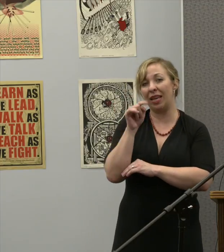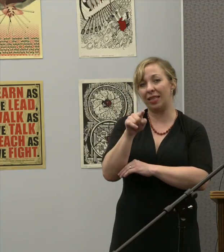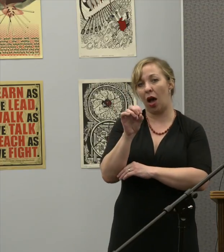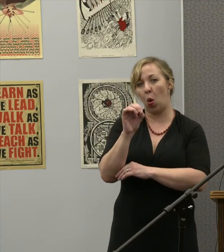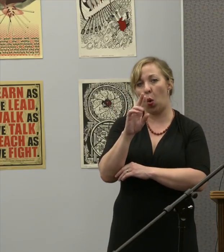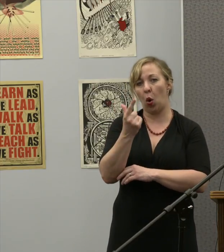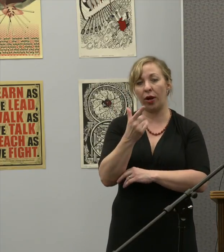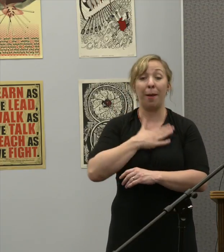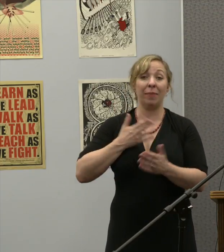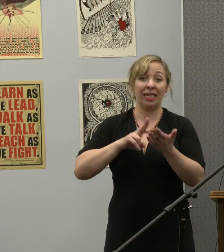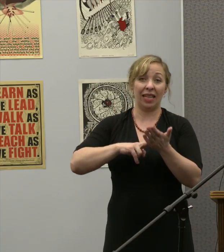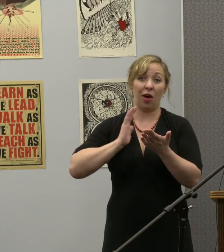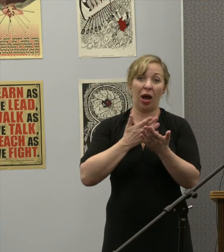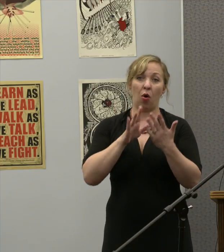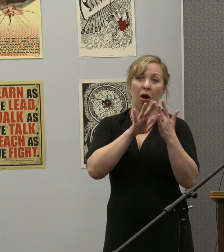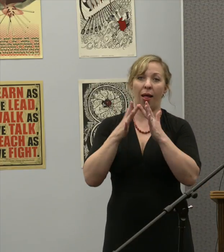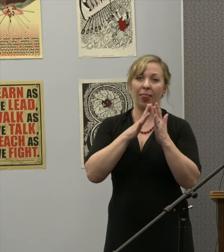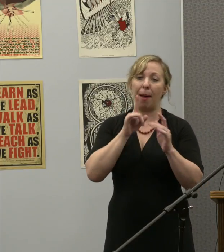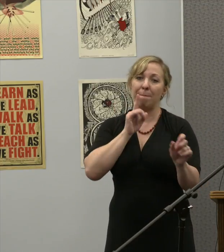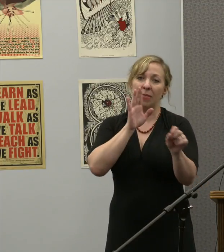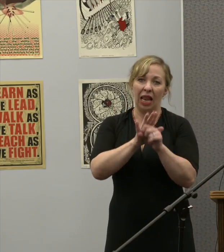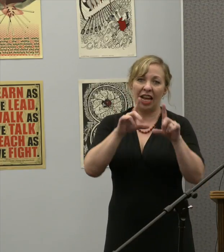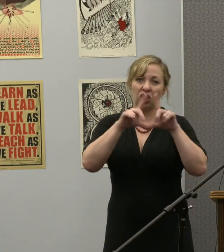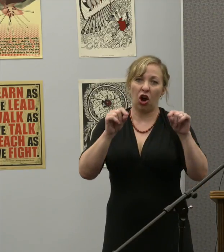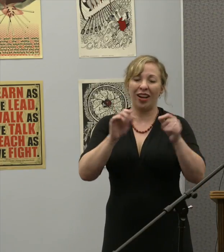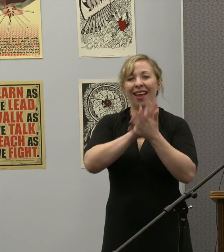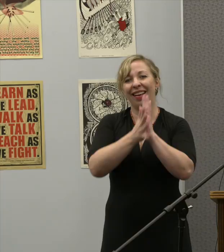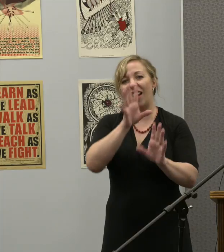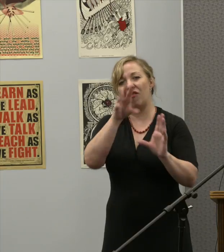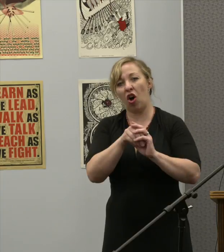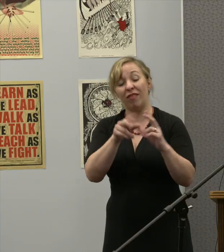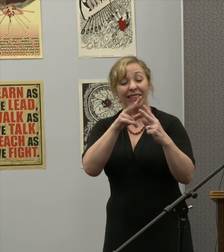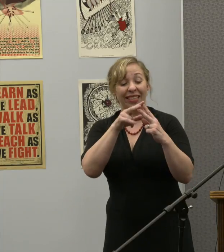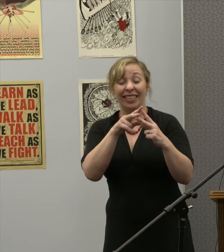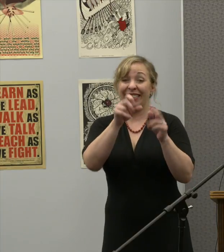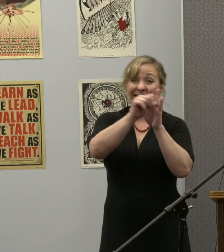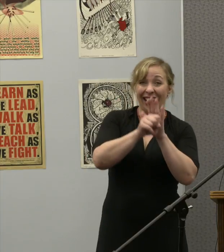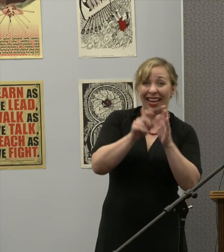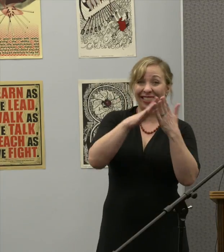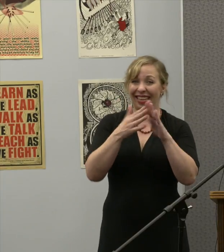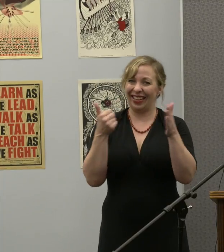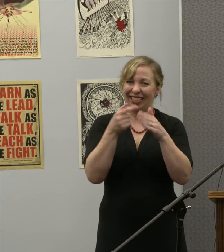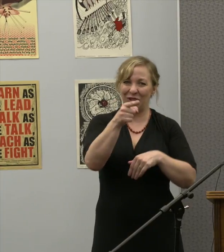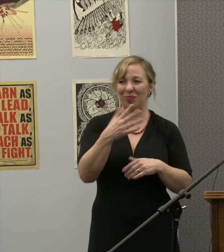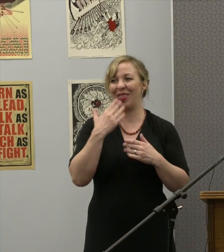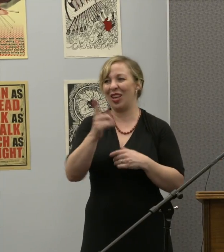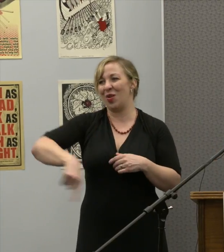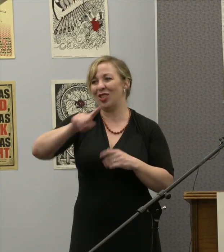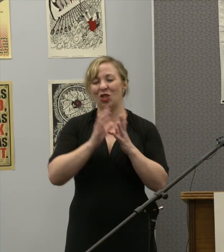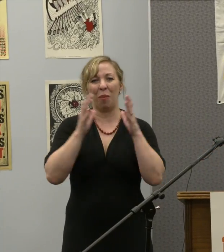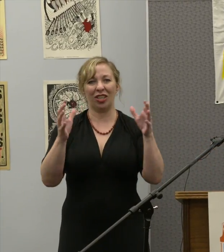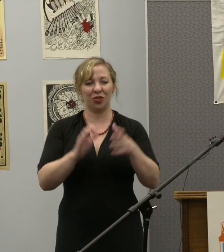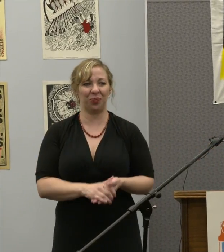thepoorpeoplescampaign.org. Please sign our online pledge card and get involved with a state and a city near you. Thank you so much.